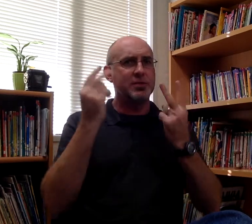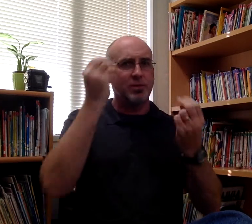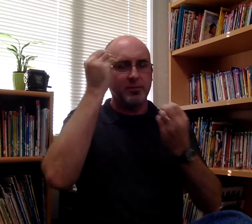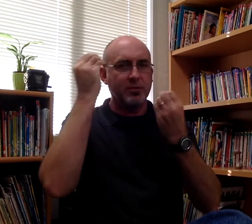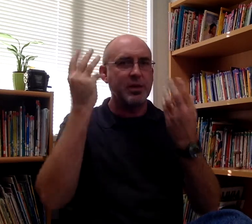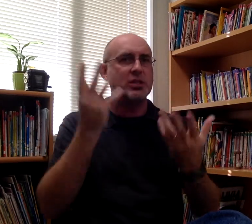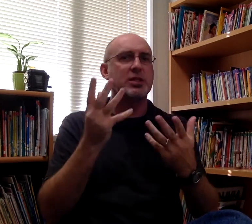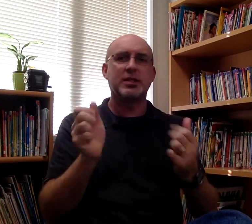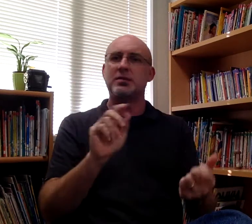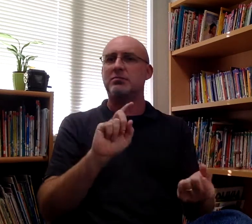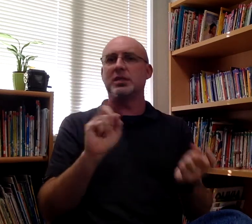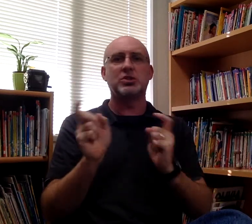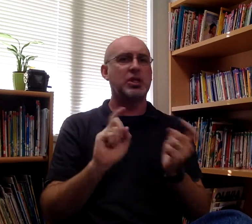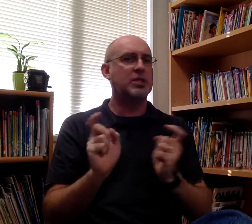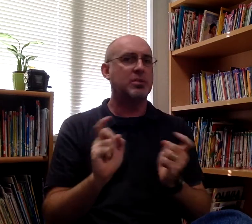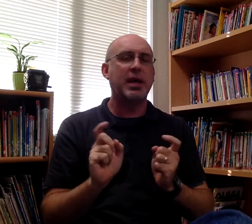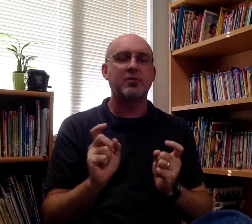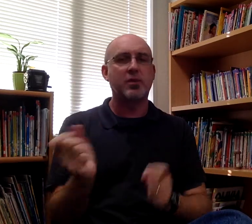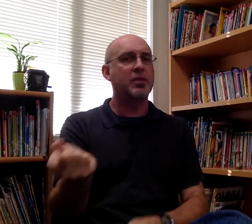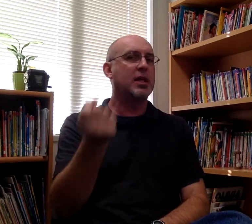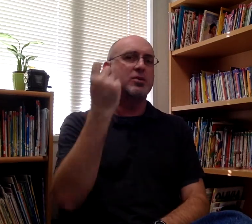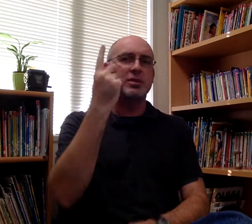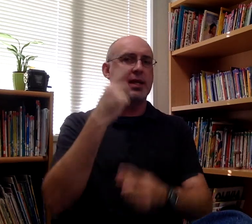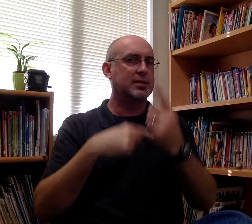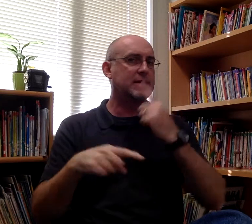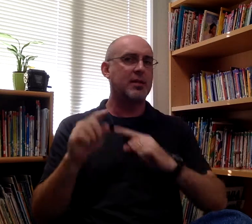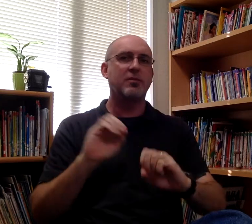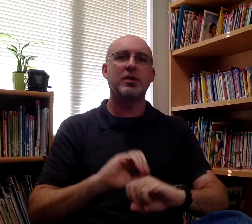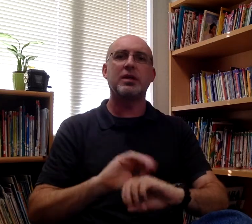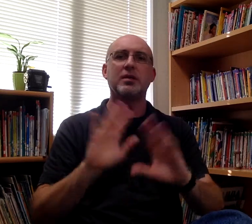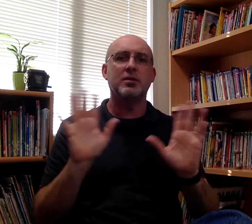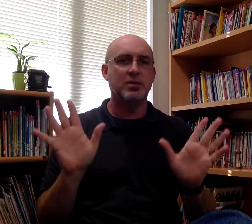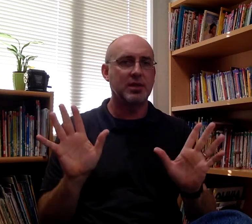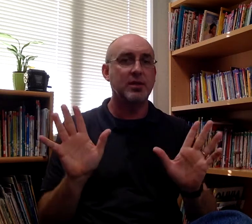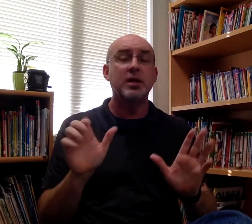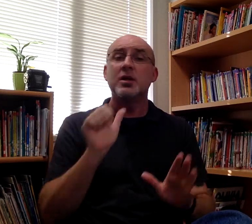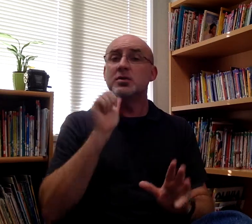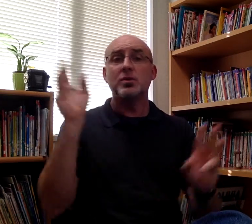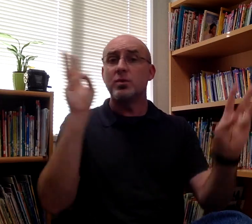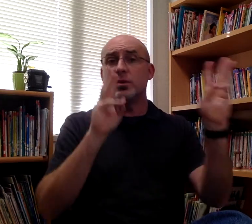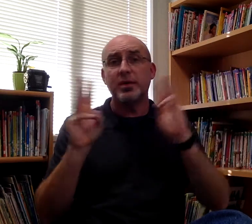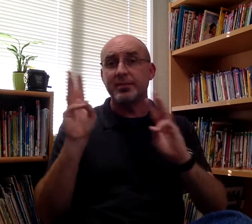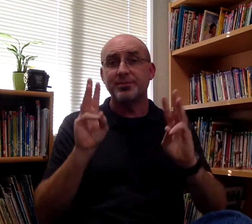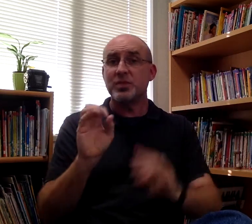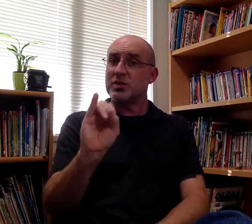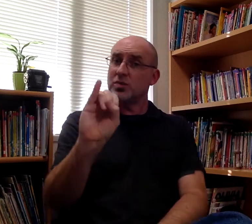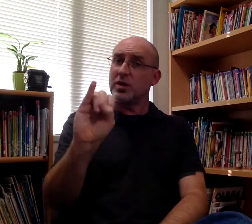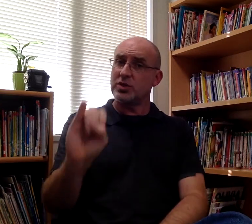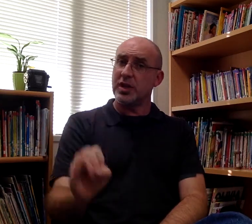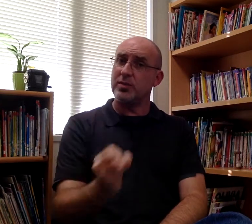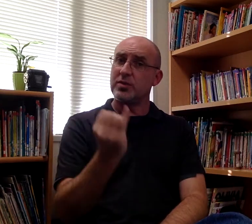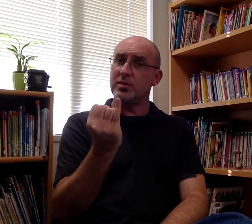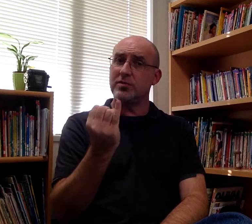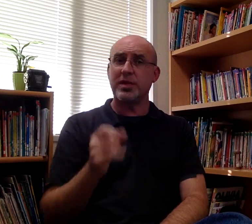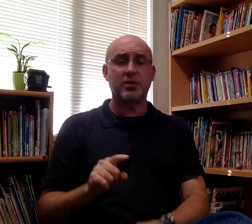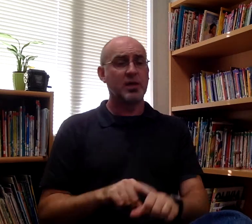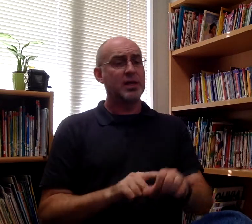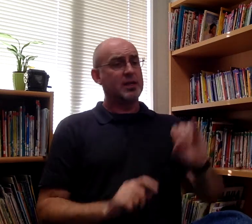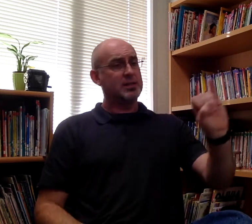visual information, they can change it back and forth. They understand the sign very clearly. So don't worry. Just draw a J with your little finger.